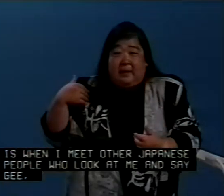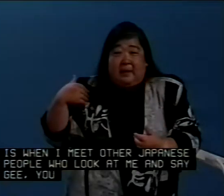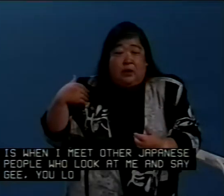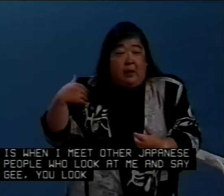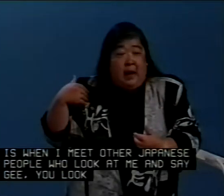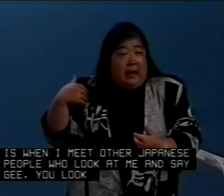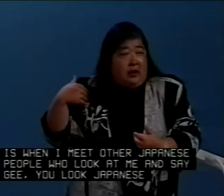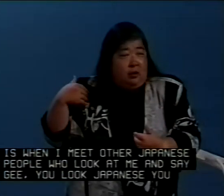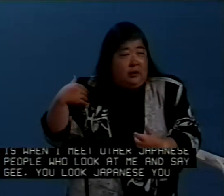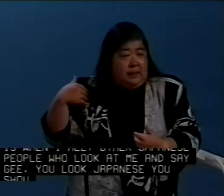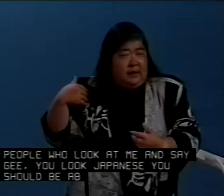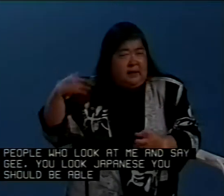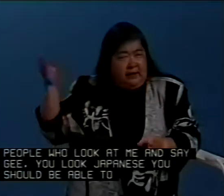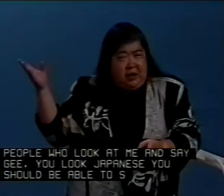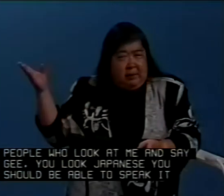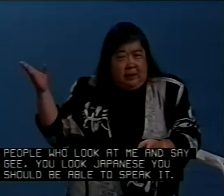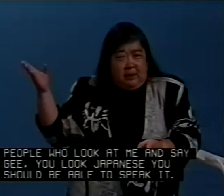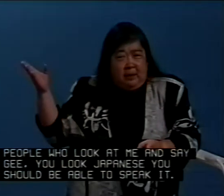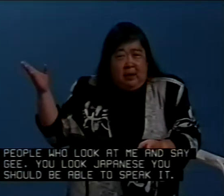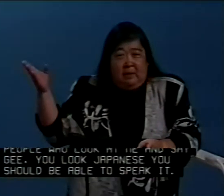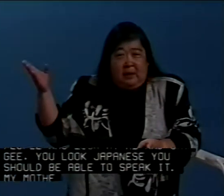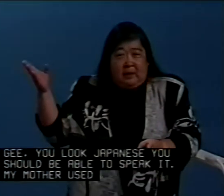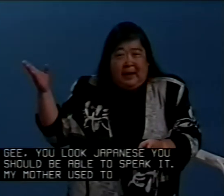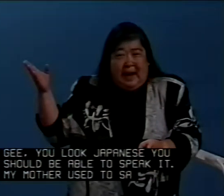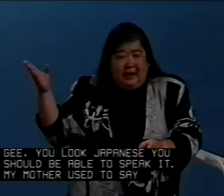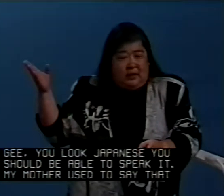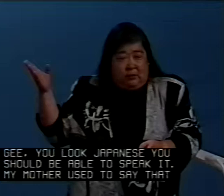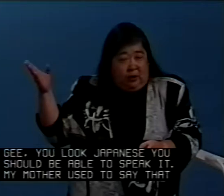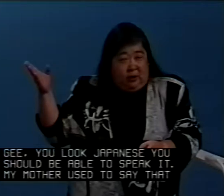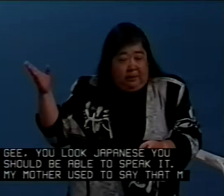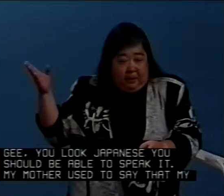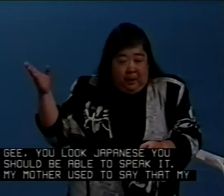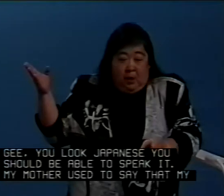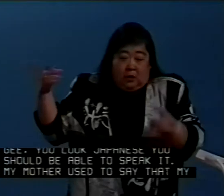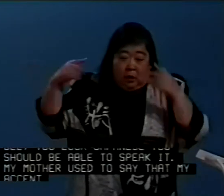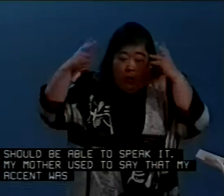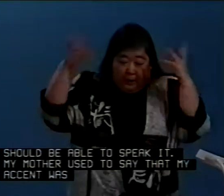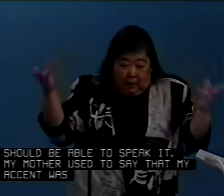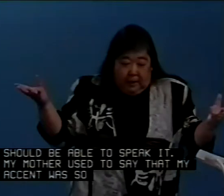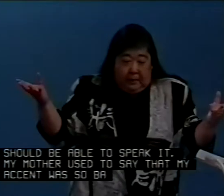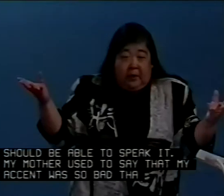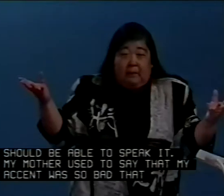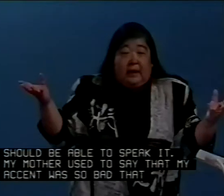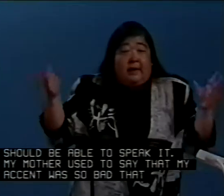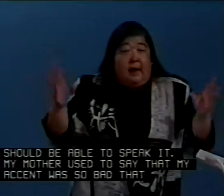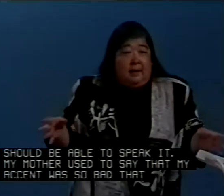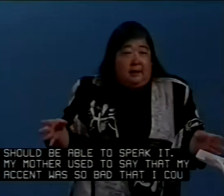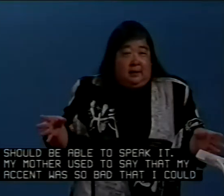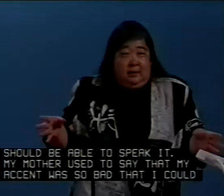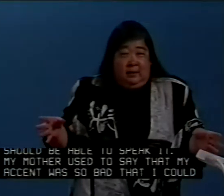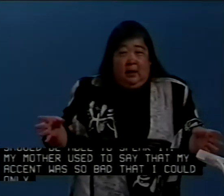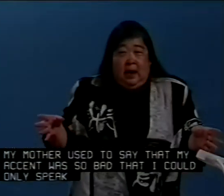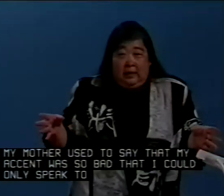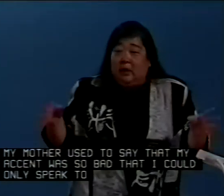is so bad I could only speak to deaf Japanese because my accent's wrong. So I tell people that I'm like the Honda, a Honda